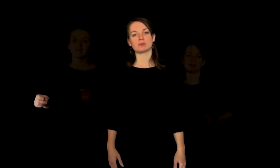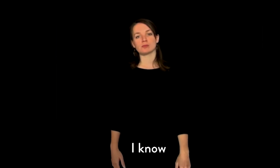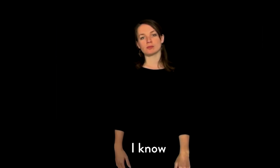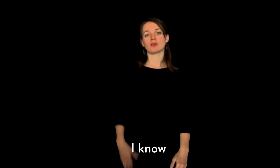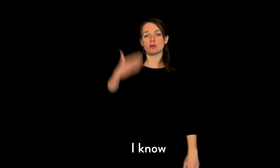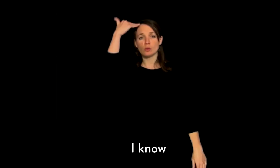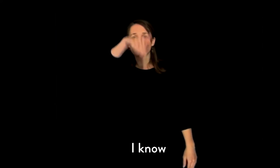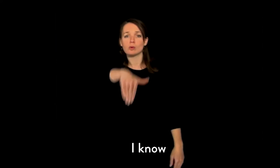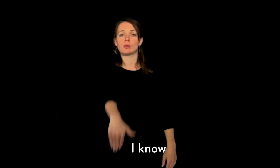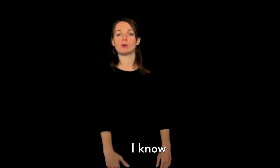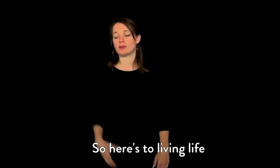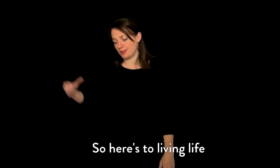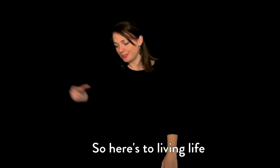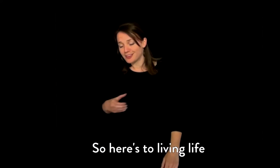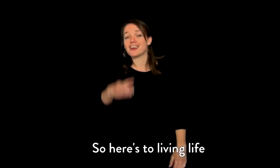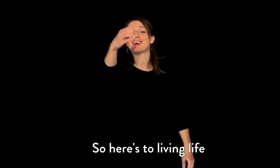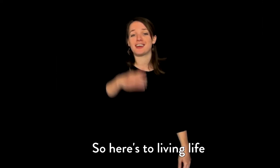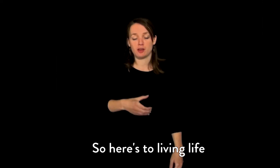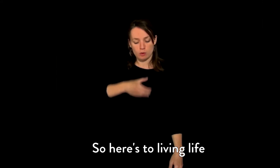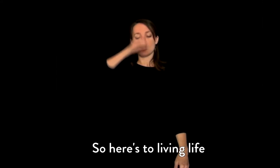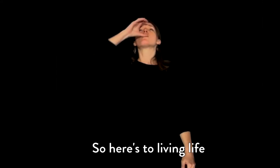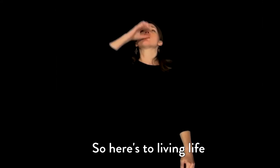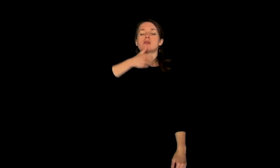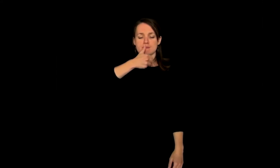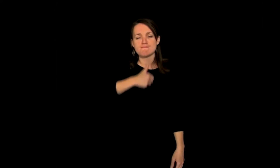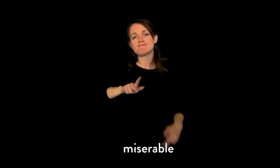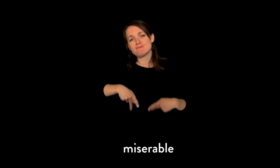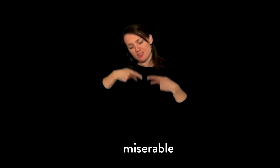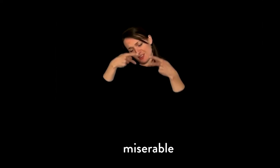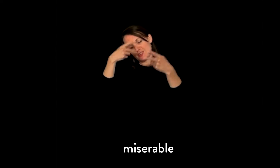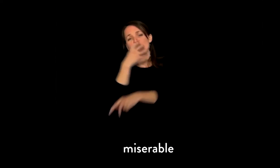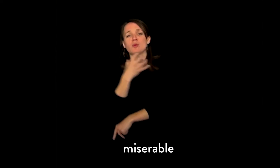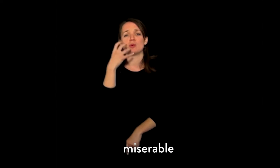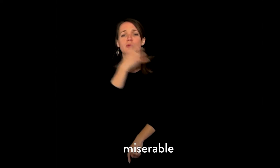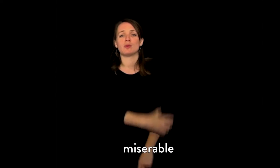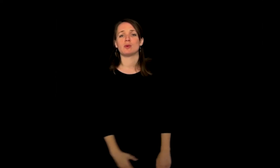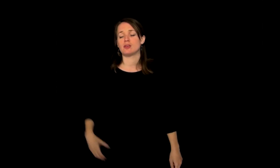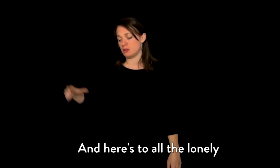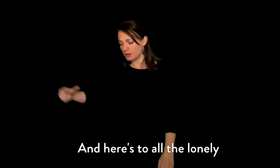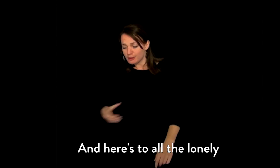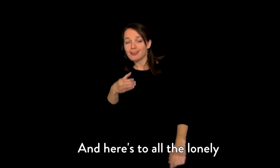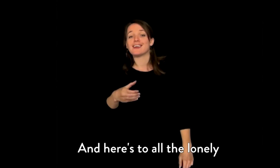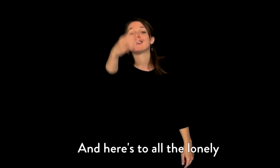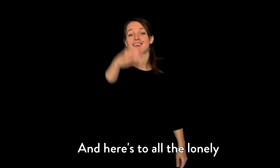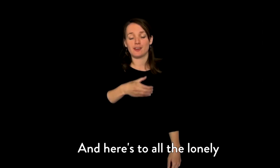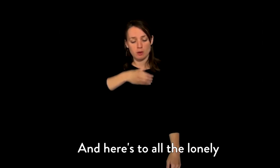I know. So here's to living life miserable, and here's to all the